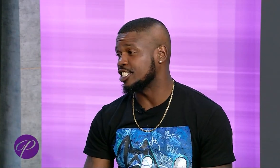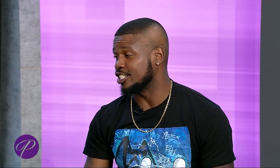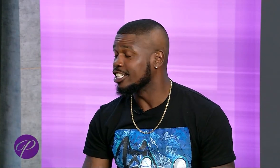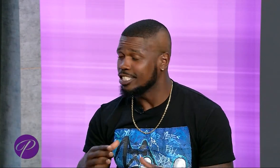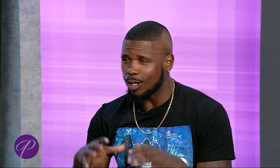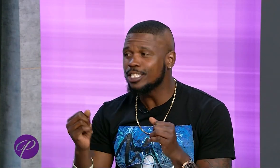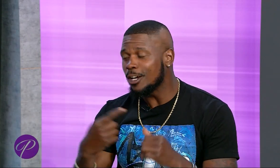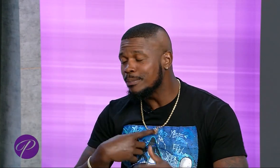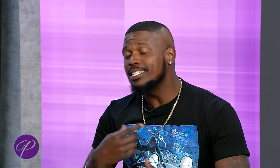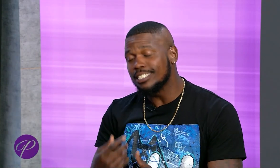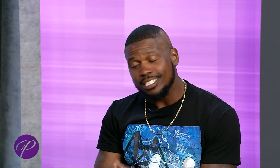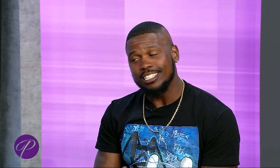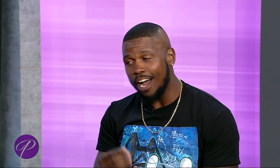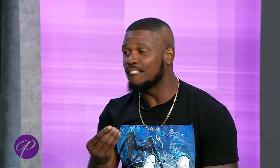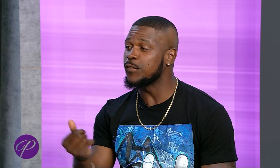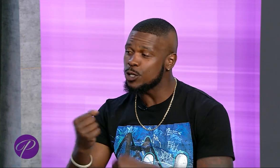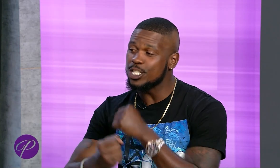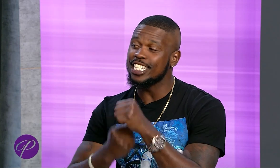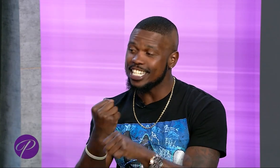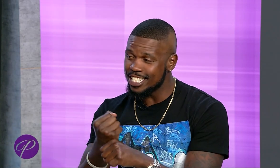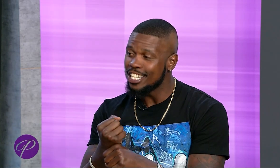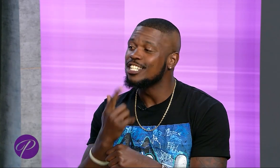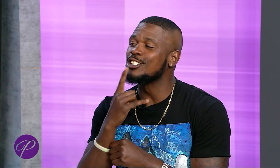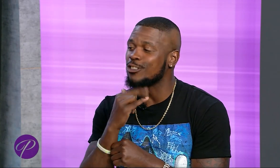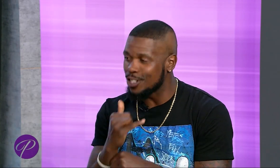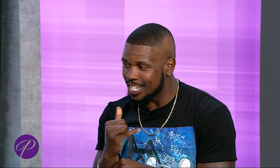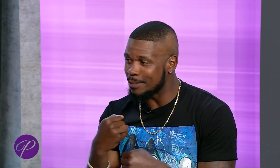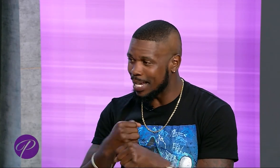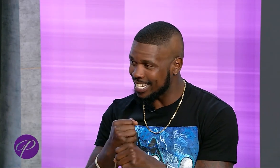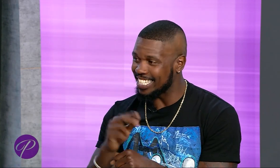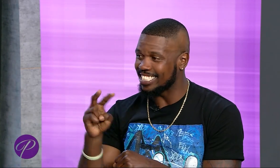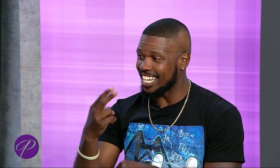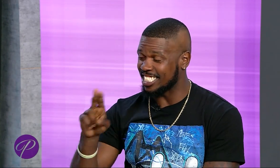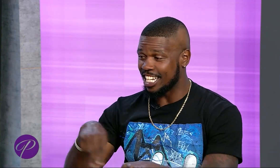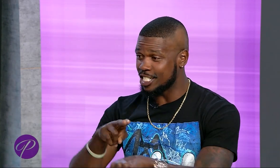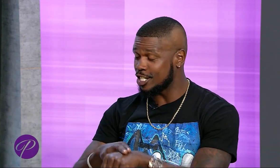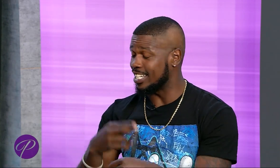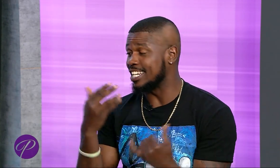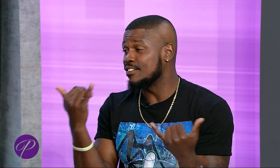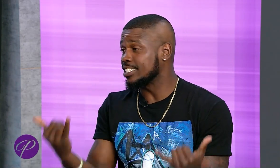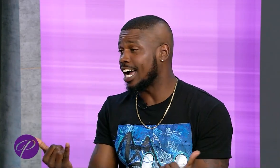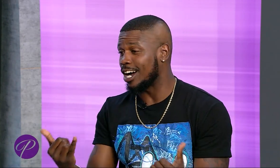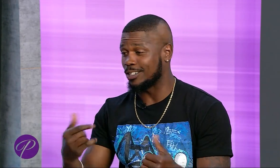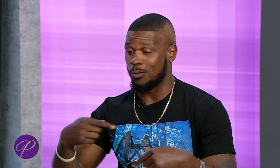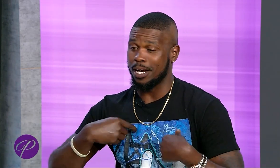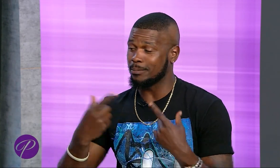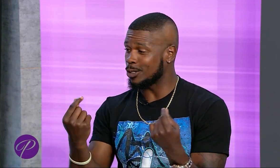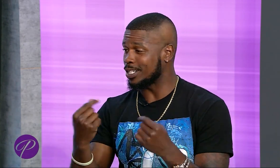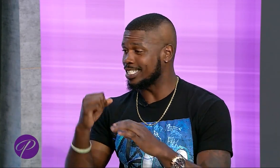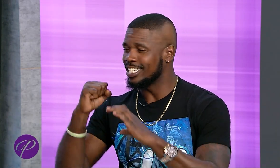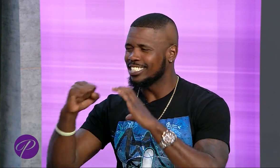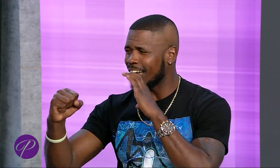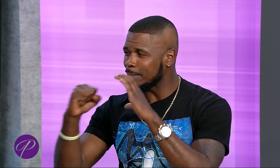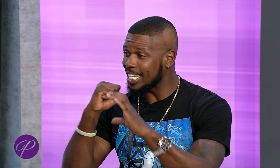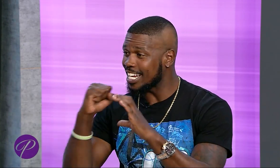nature. So it took me a few years to really make it second nature, and even now, what I'm doing is